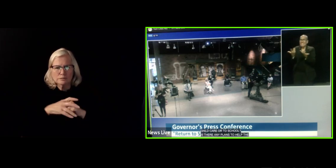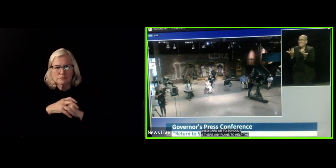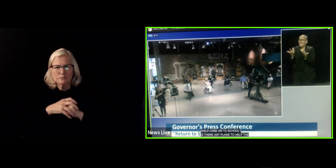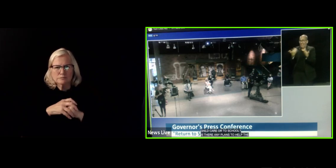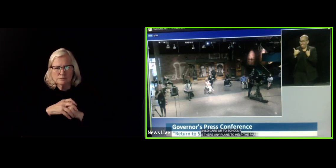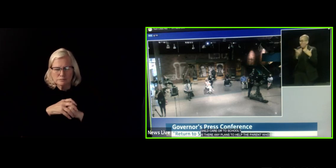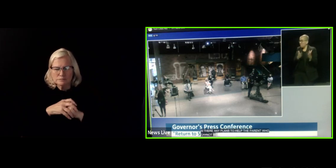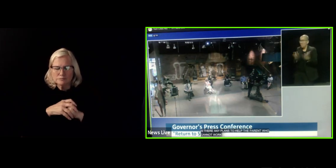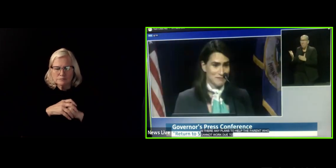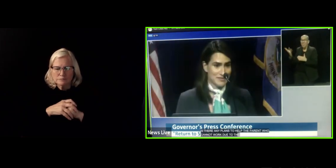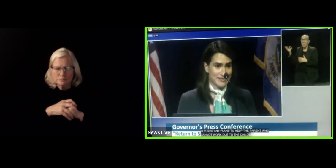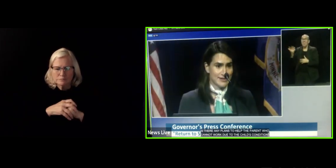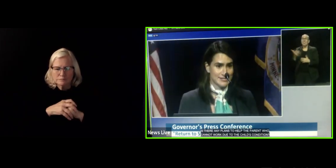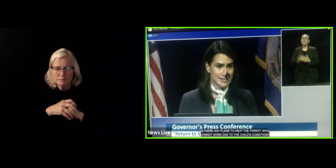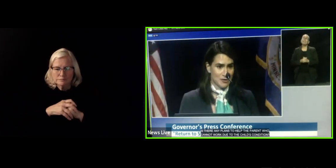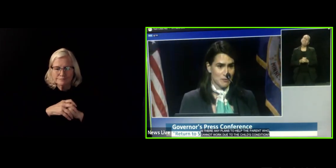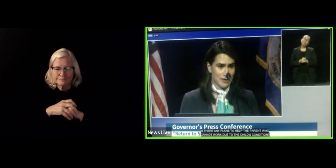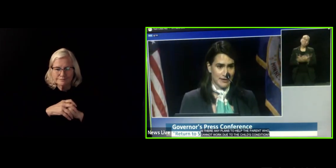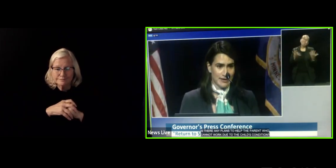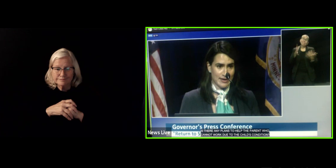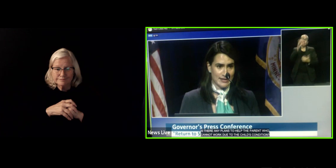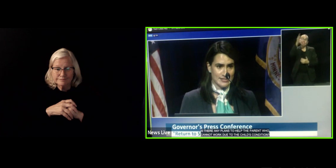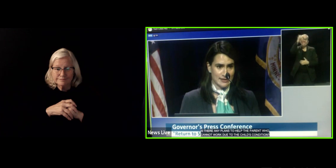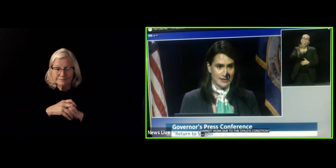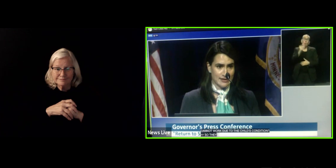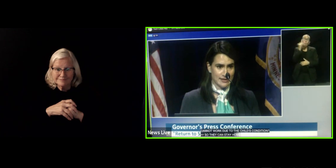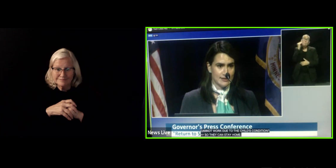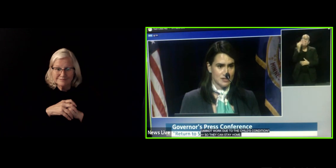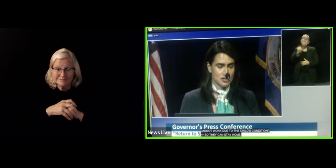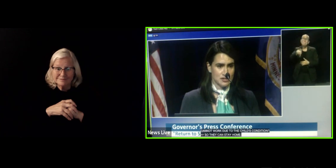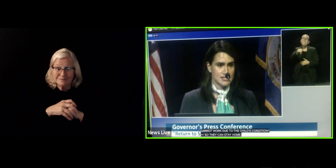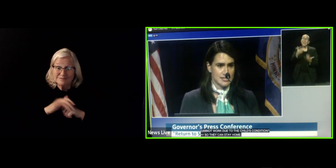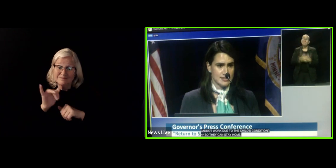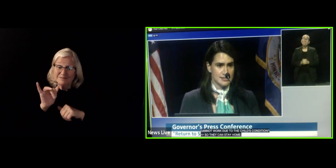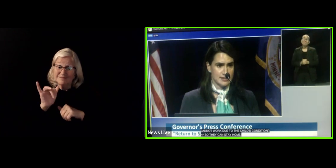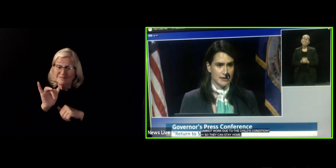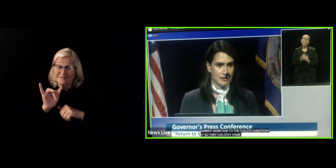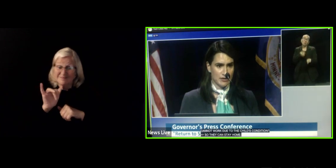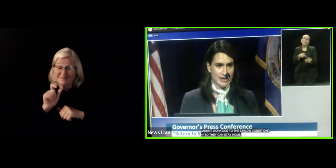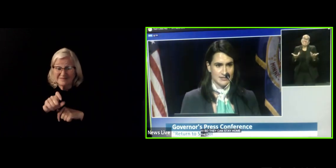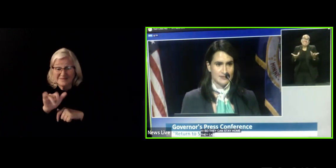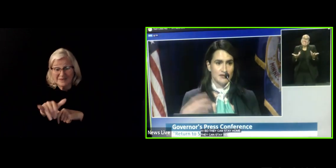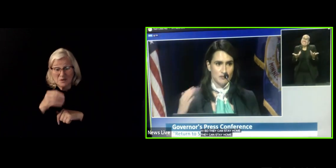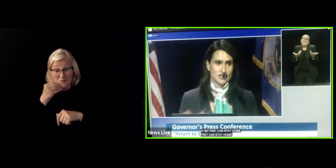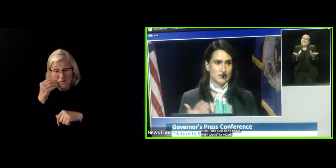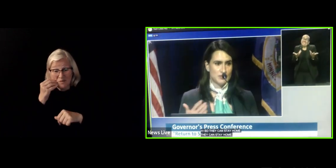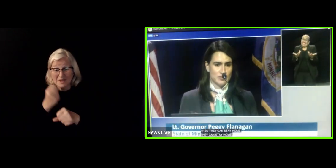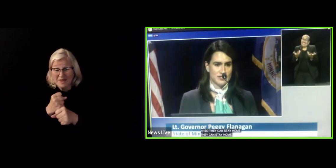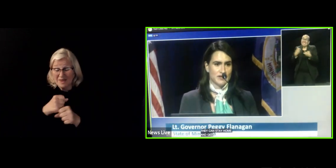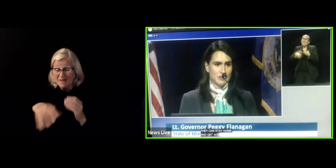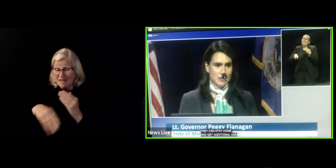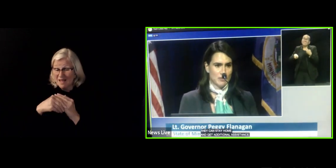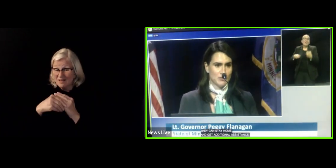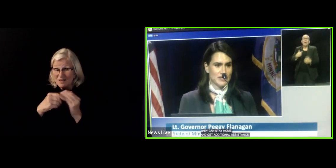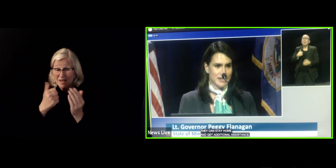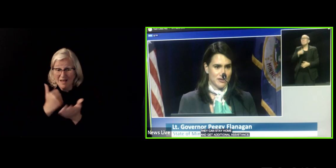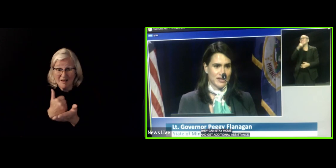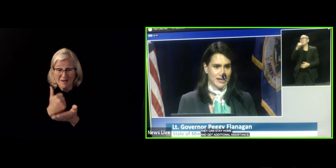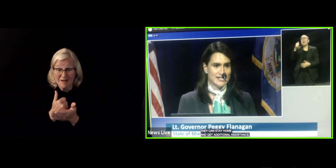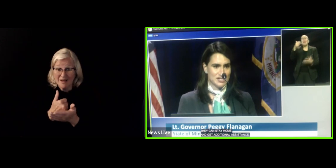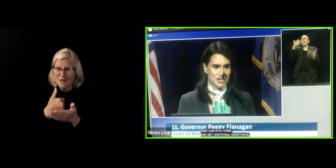stay home. They can stay home and get additional assistance. We are not forcing people as a family member